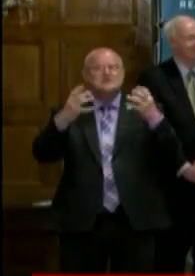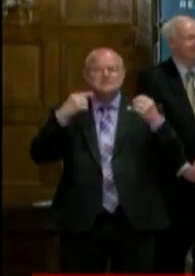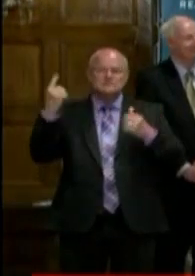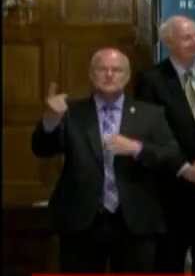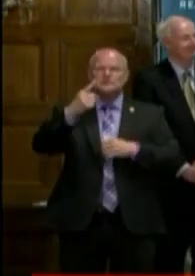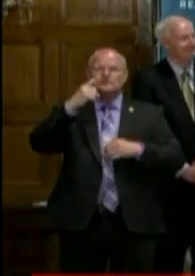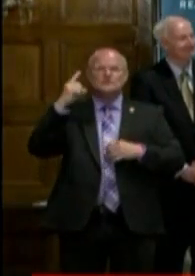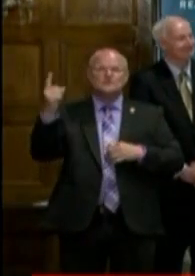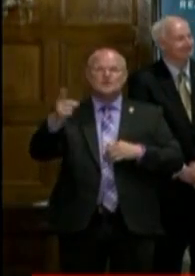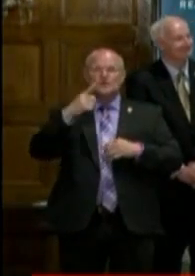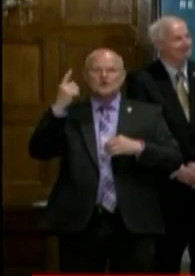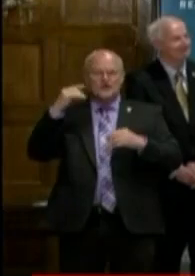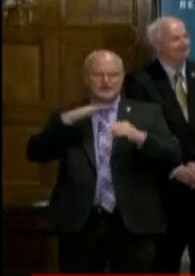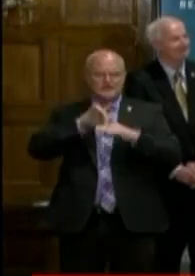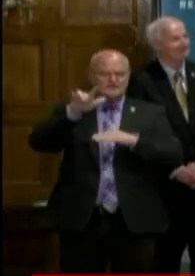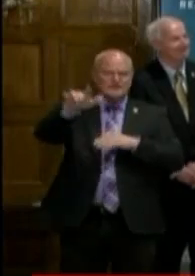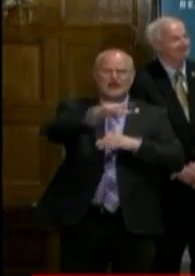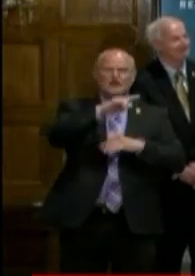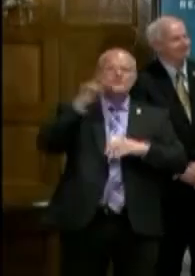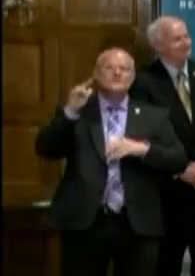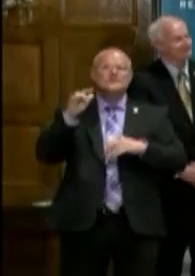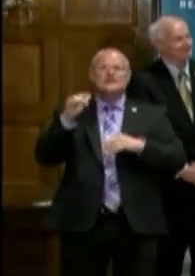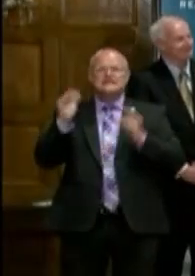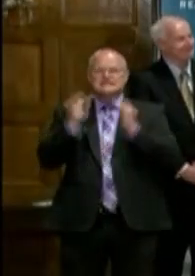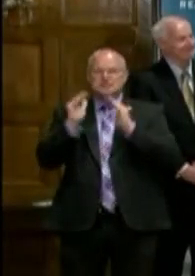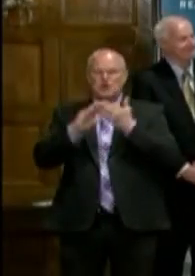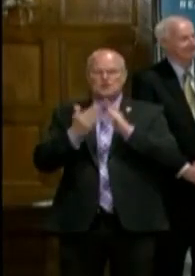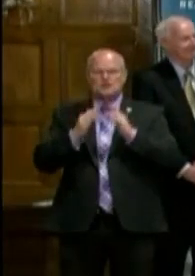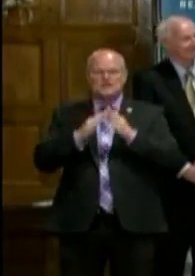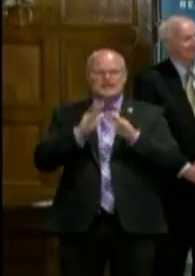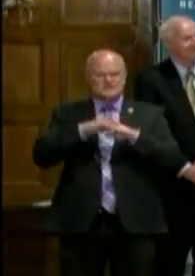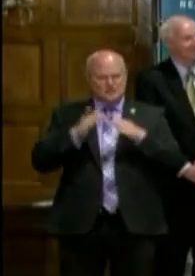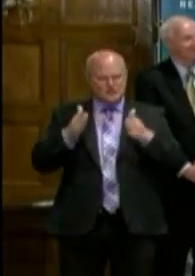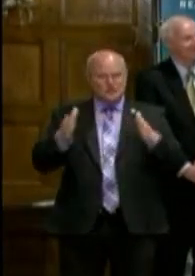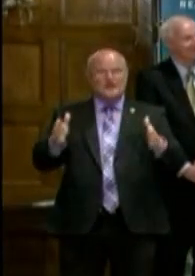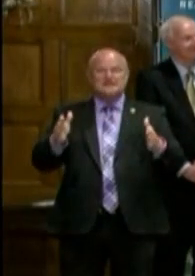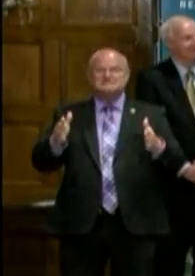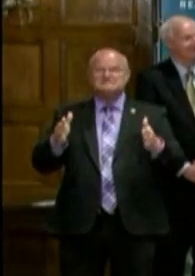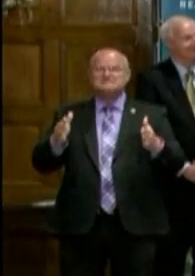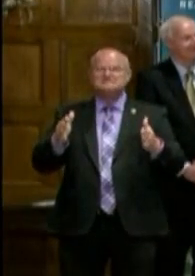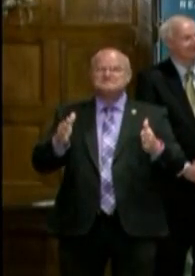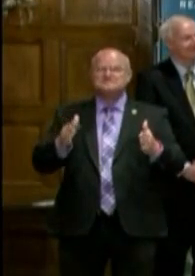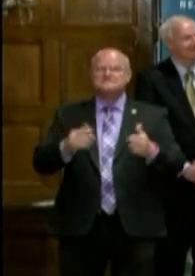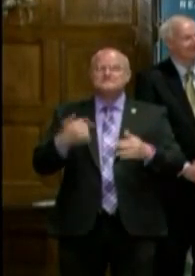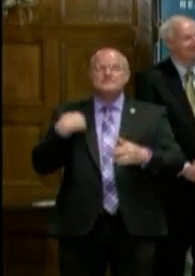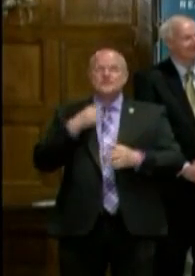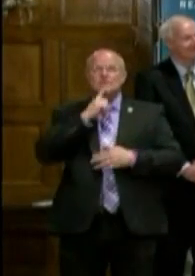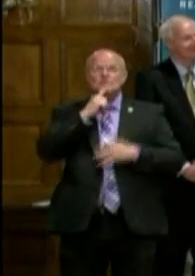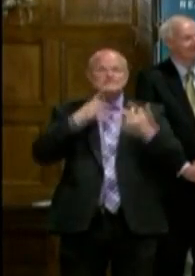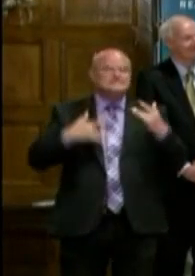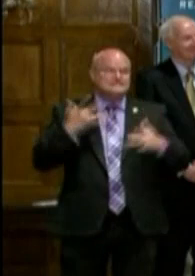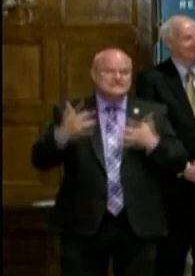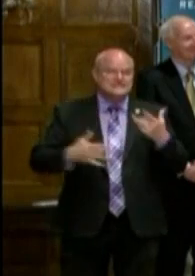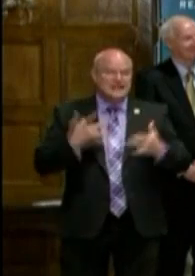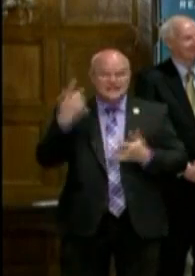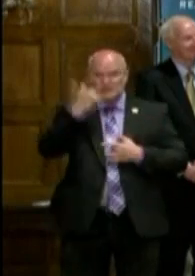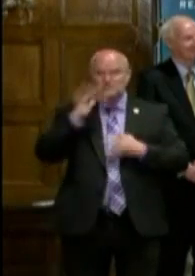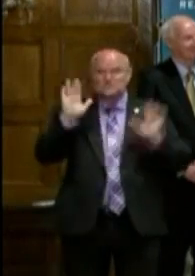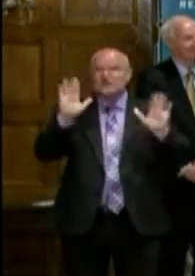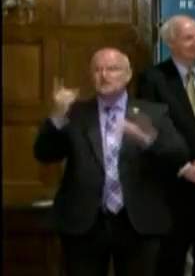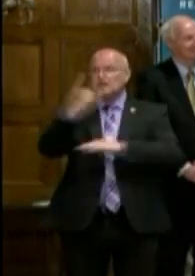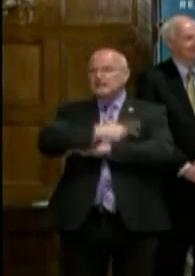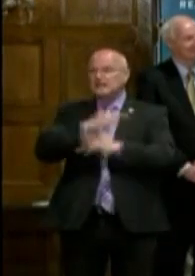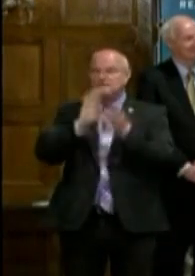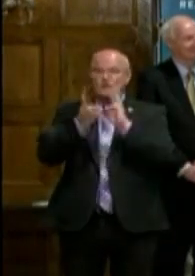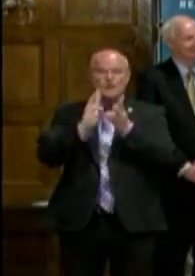circles over, and we'll do some flyovers over smaller towns along the way. We're really excited about it. It looks like a great day